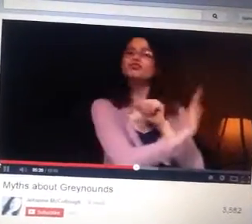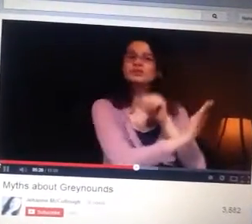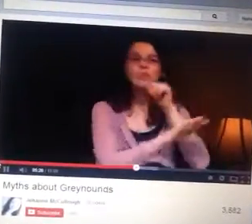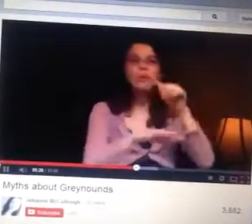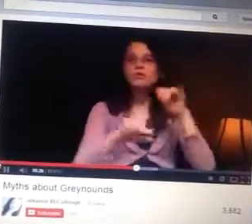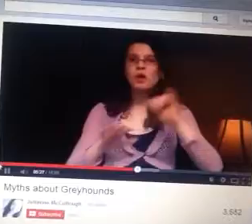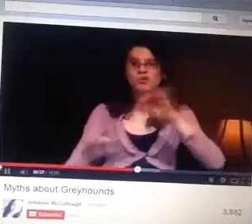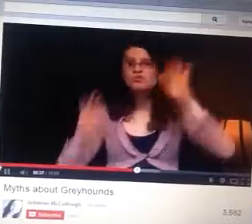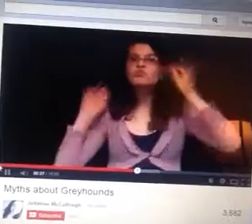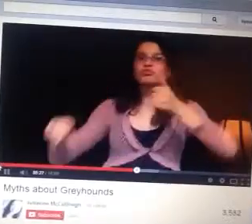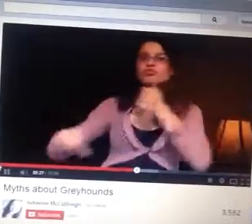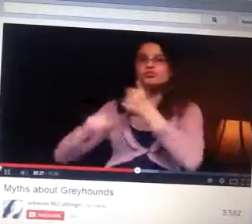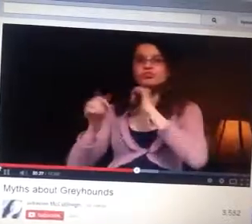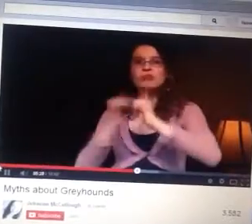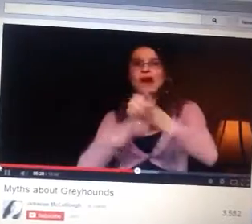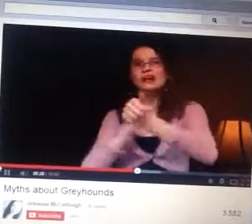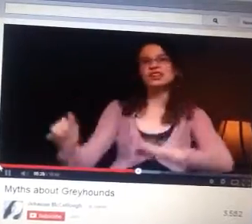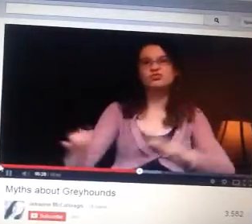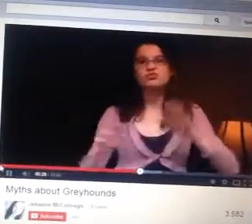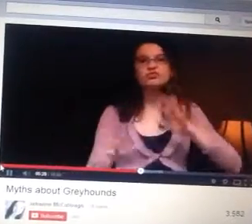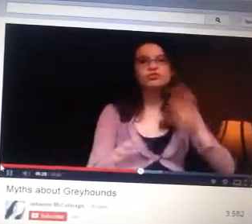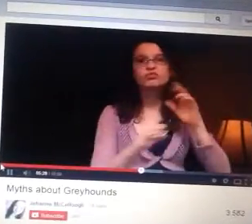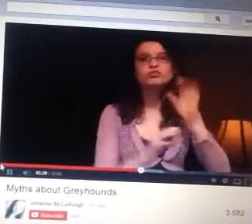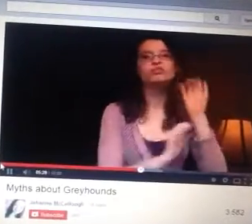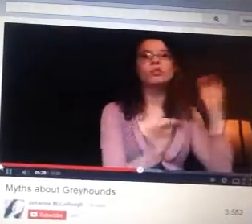skinny because they race.